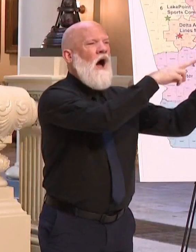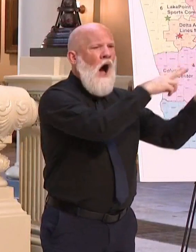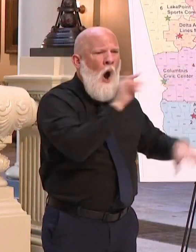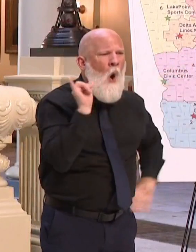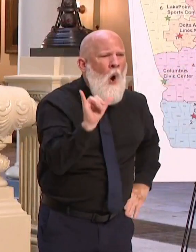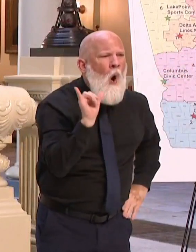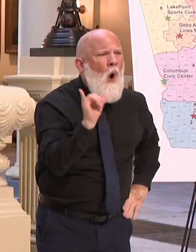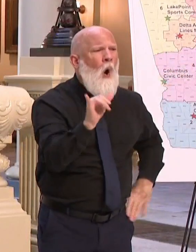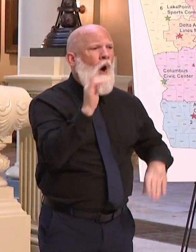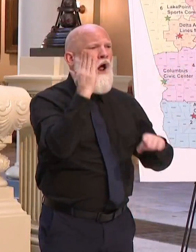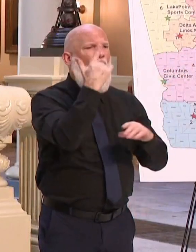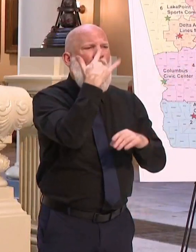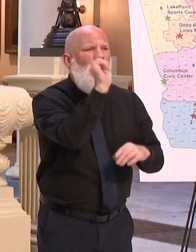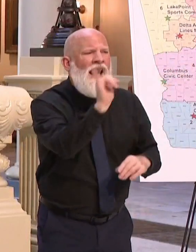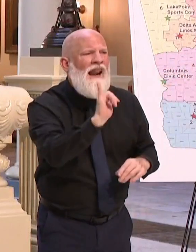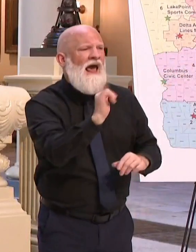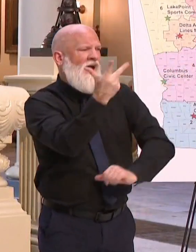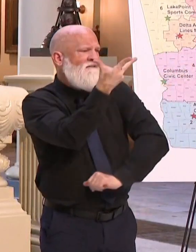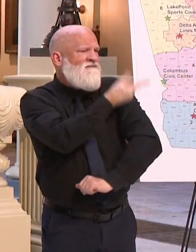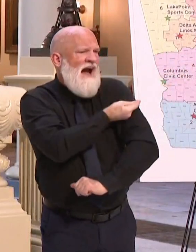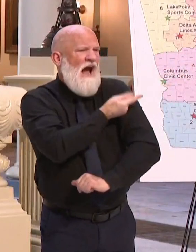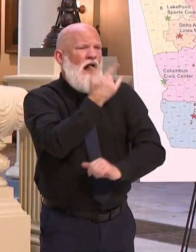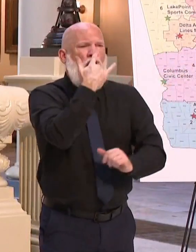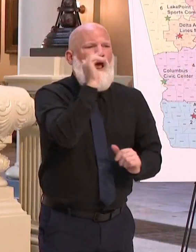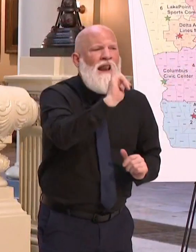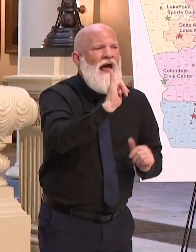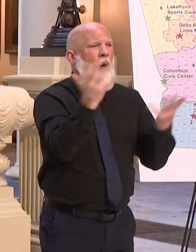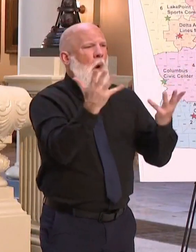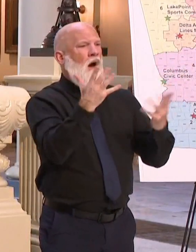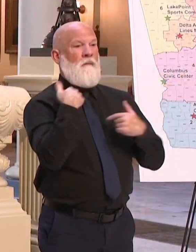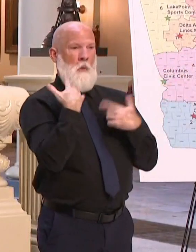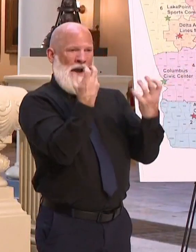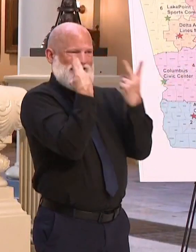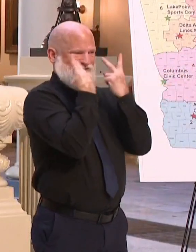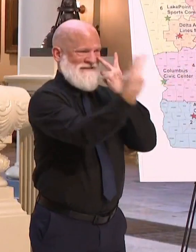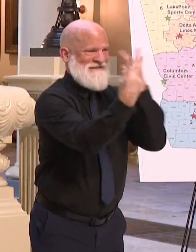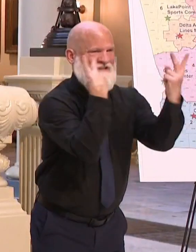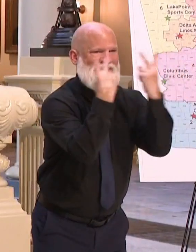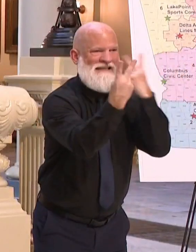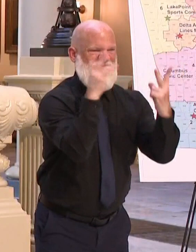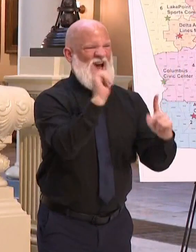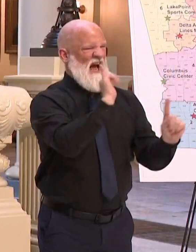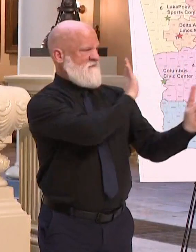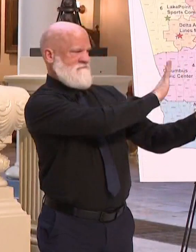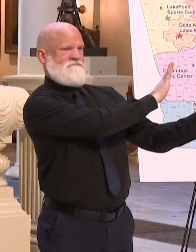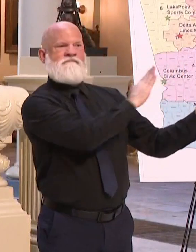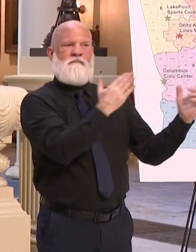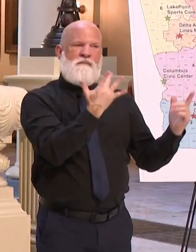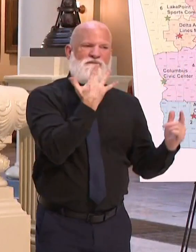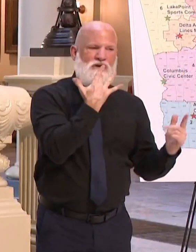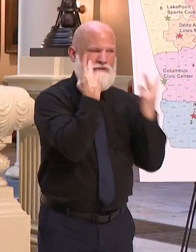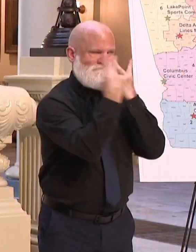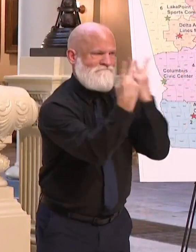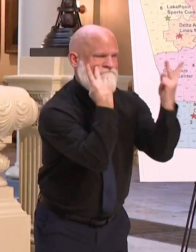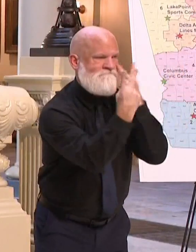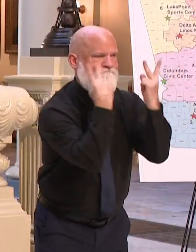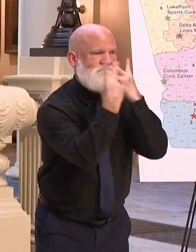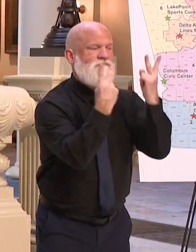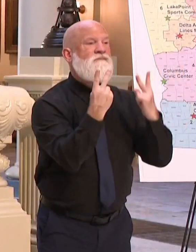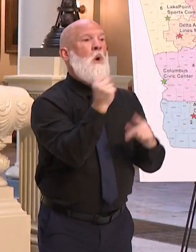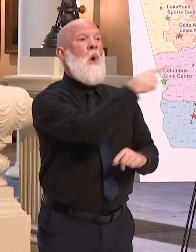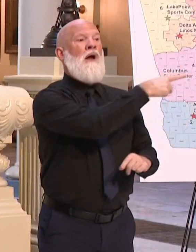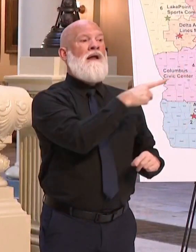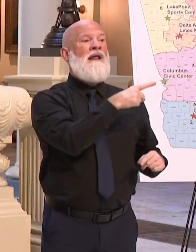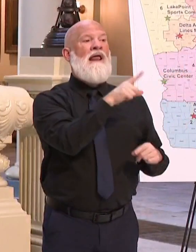what we're trying to do is inspire confidence in the Latino community, who is very sensitive of being asked a number of questions about their identity, because we want to